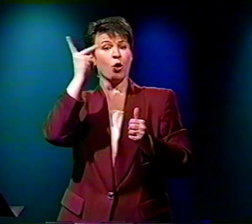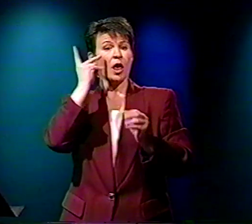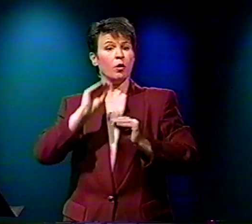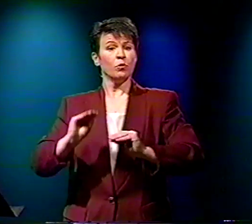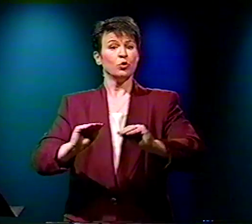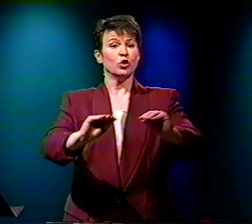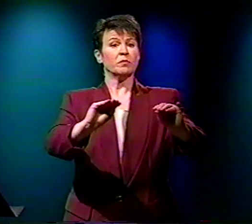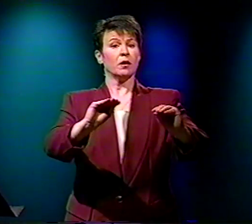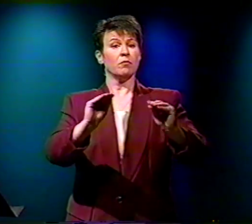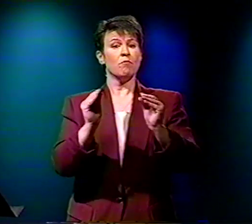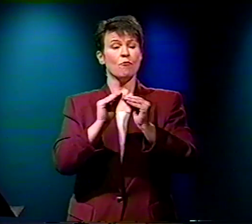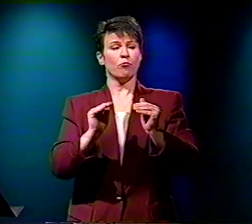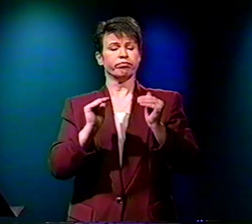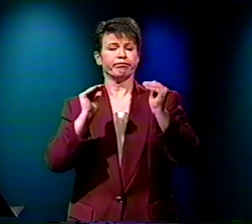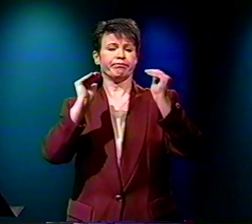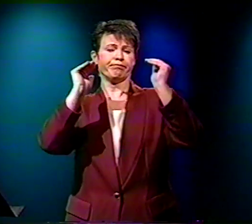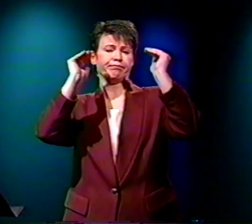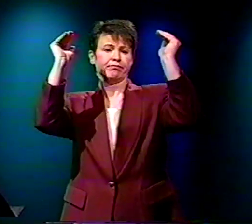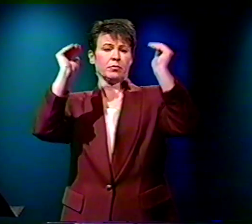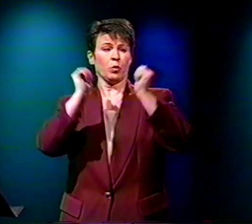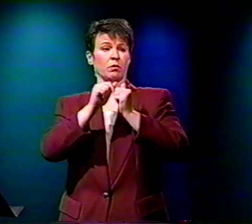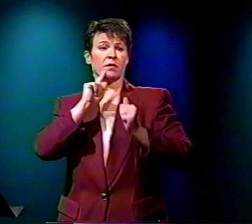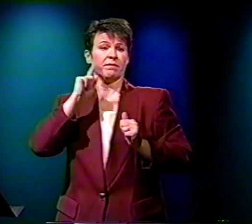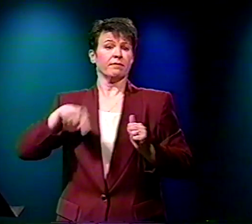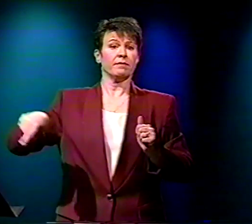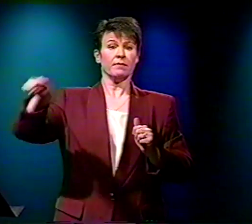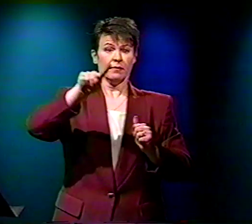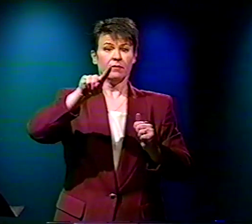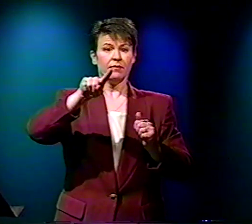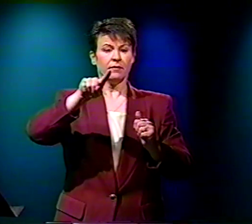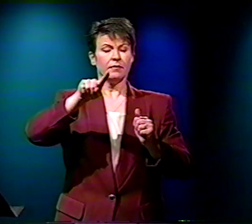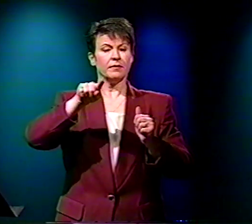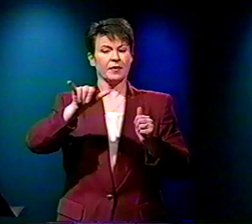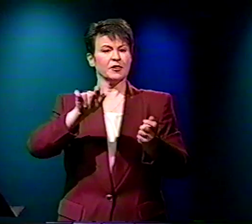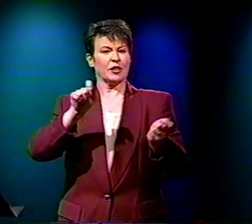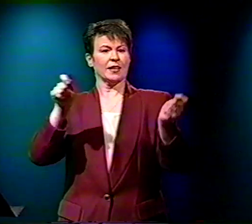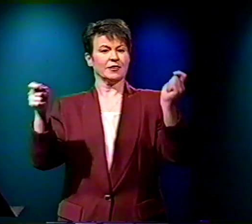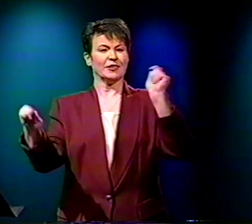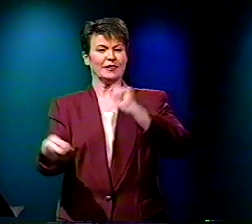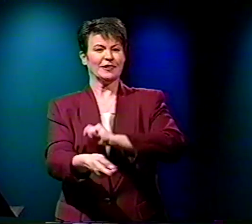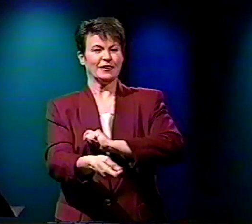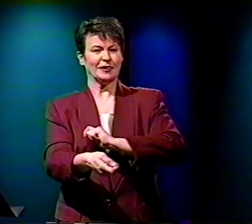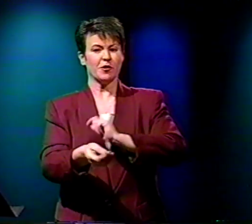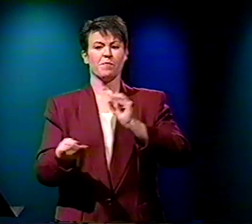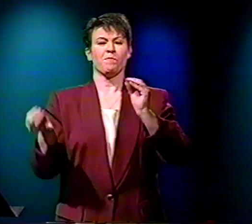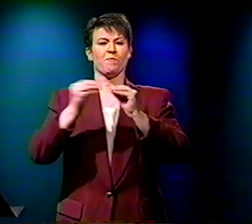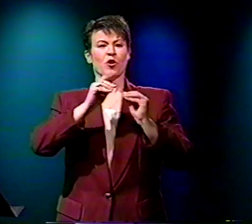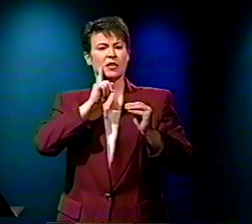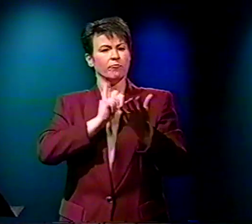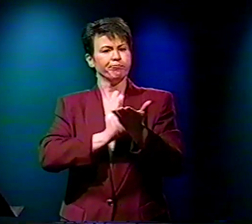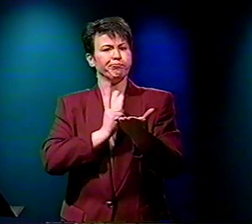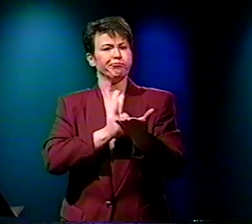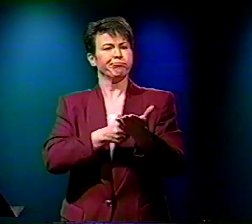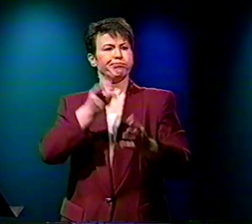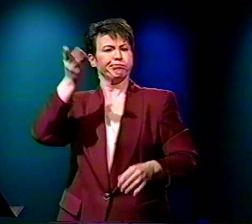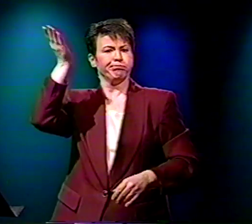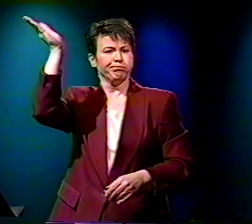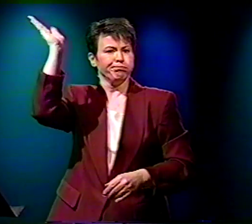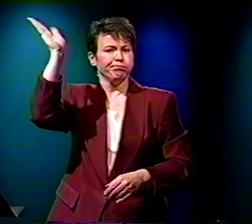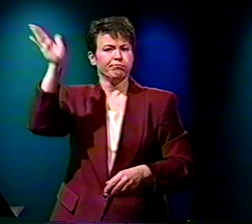Now, with the socio-political movement, deaf people have made great strides and advanced significantly, and that has changed the lives and